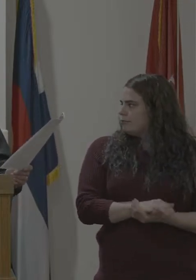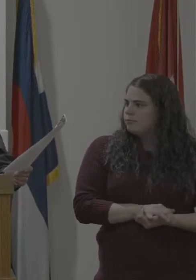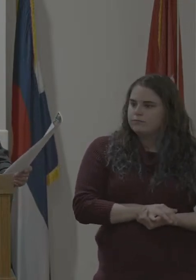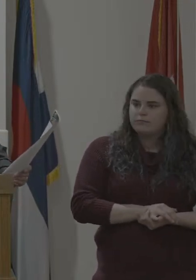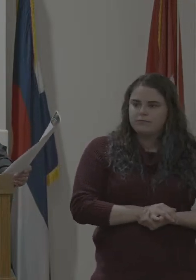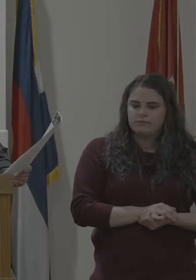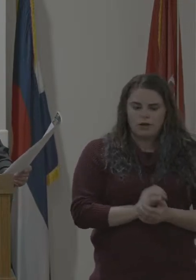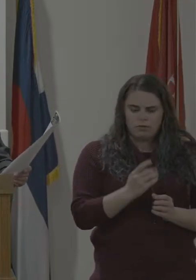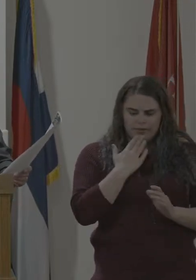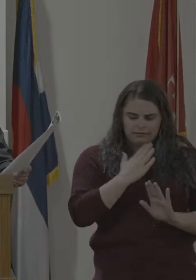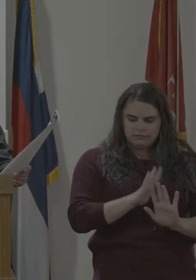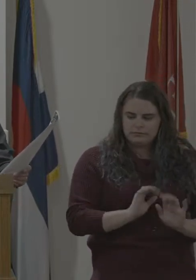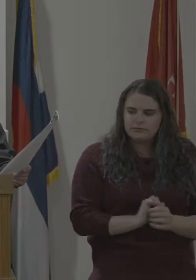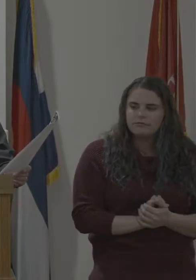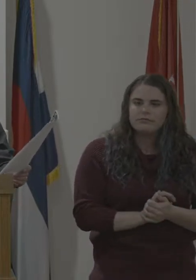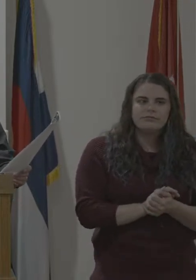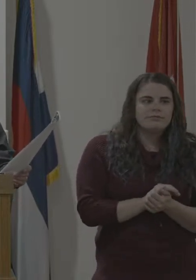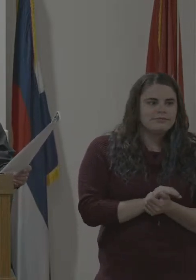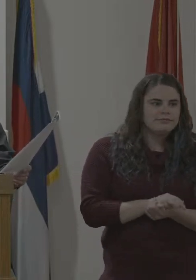Oh, thanks.